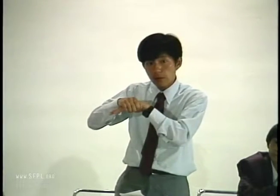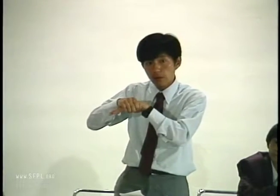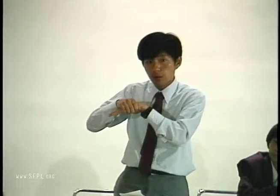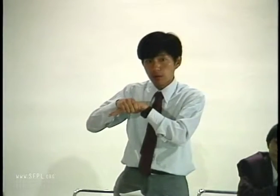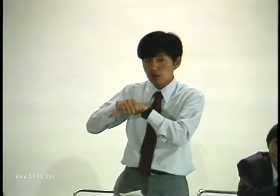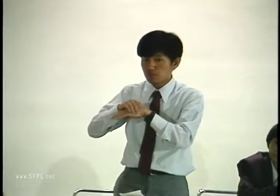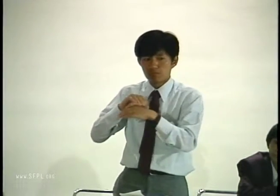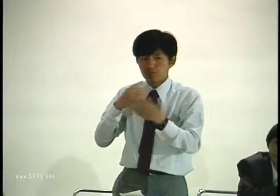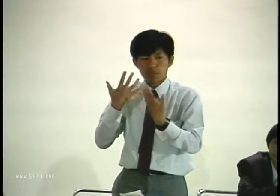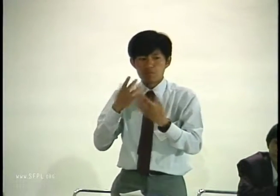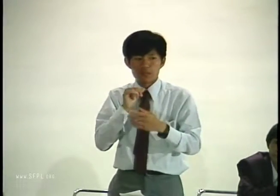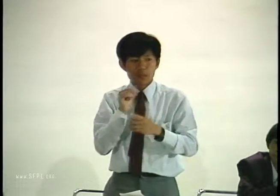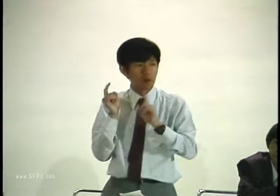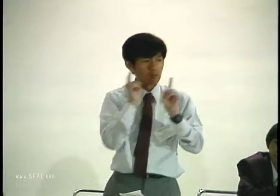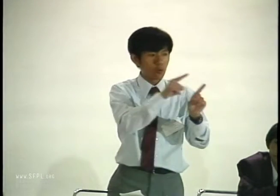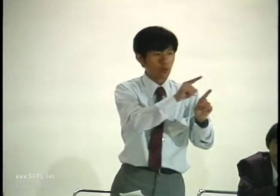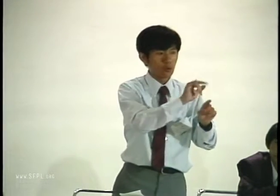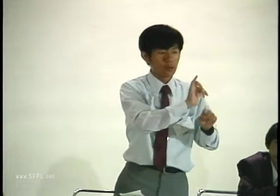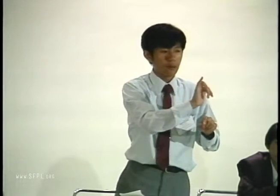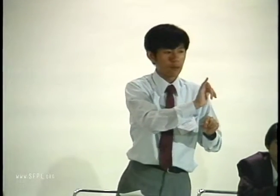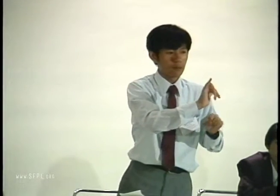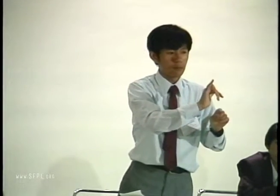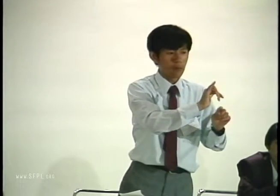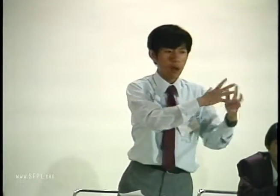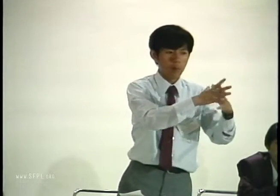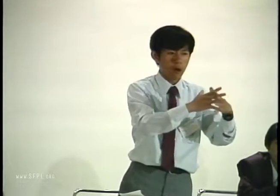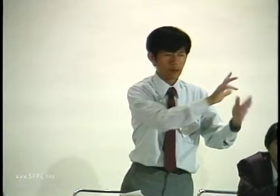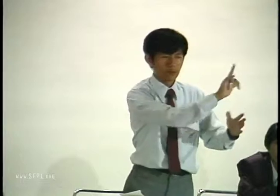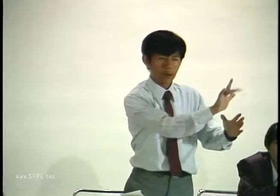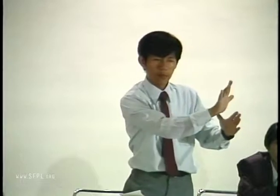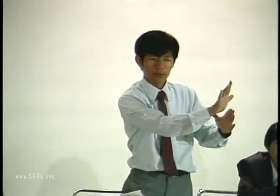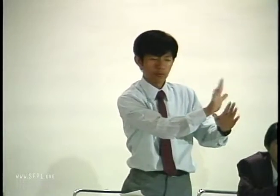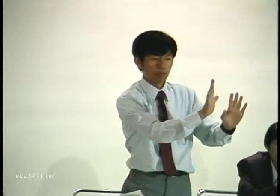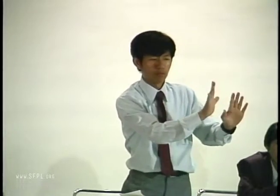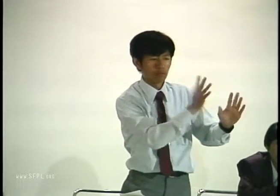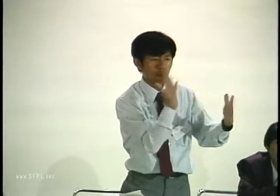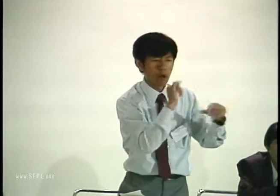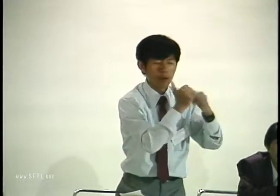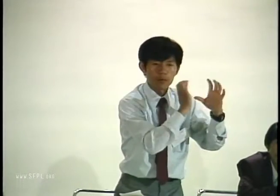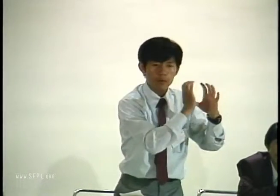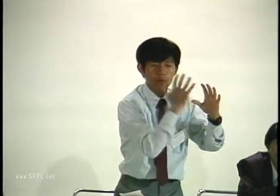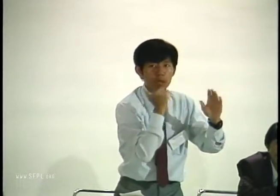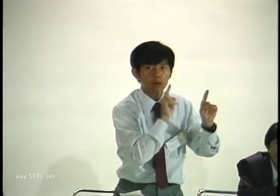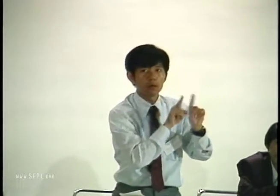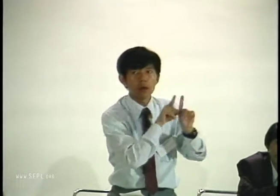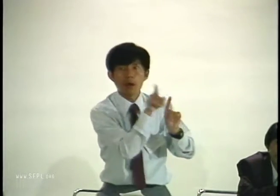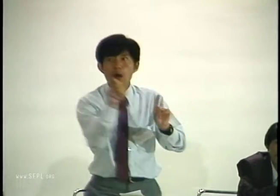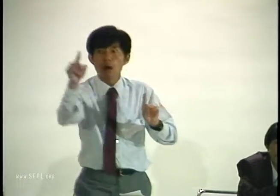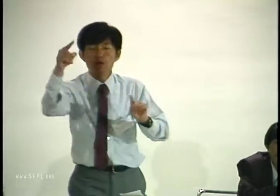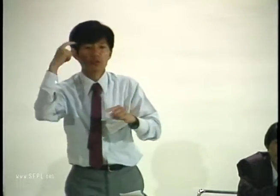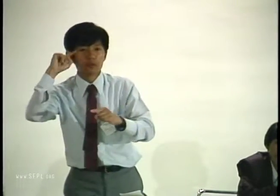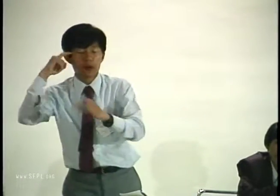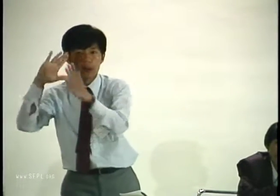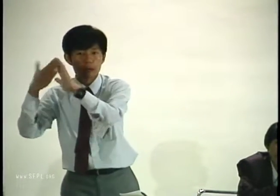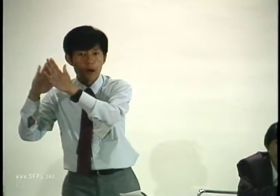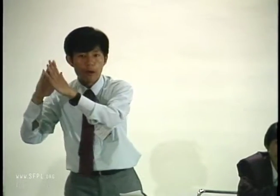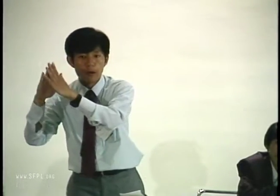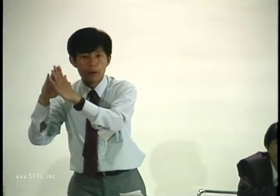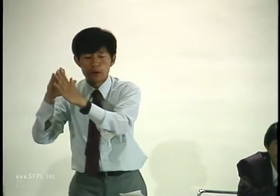Maybe there's a man who doesn't know English, and maybe he doesn't go to an American library system because he can't communicate.